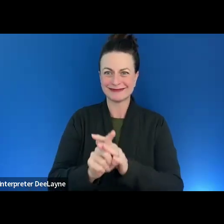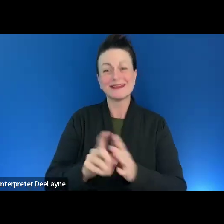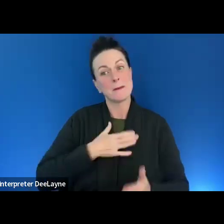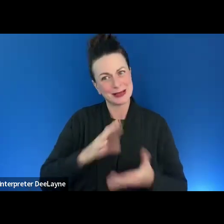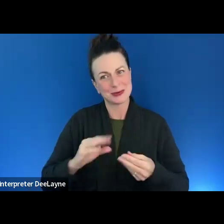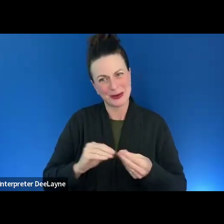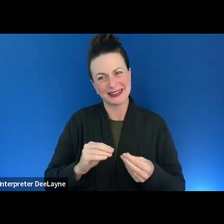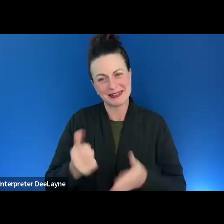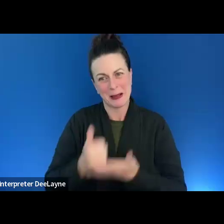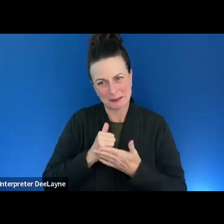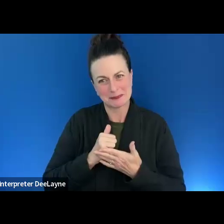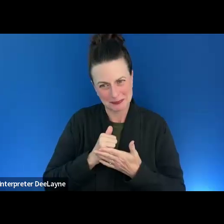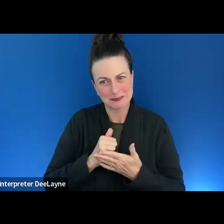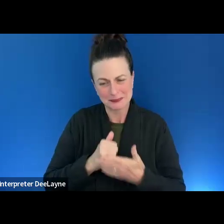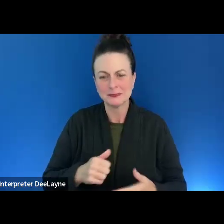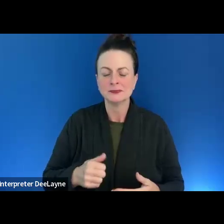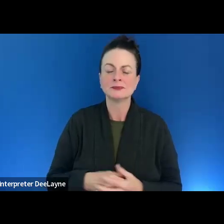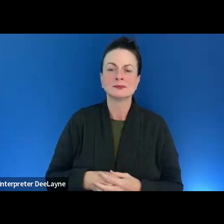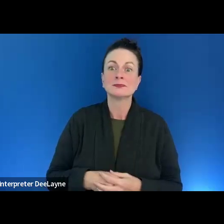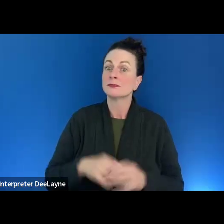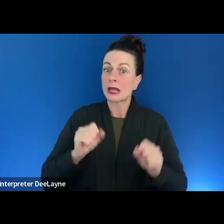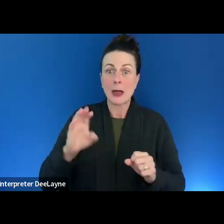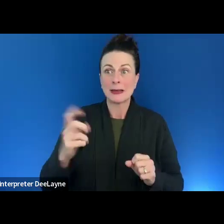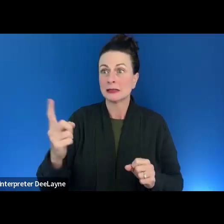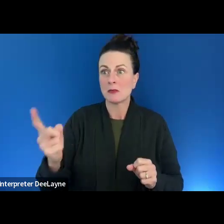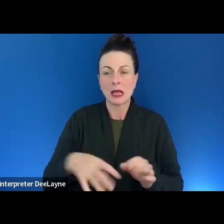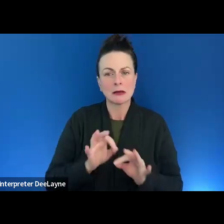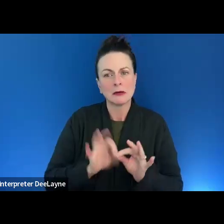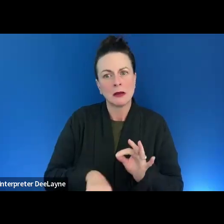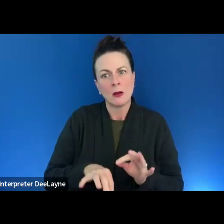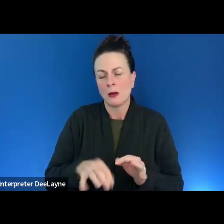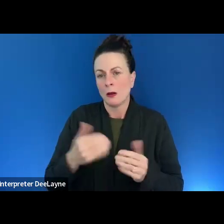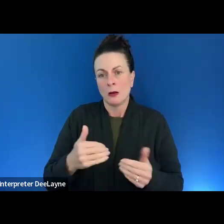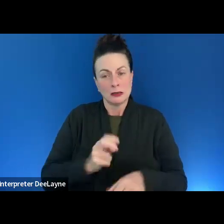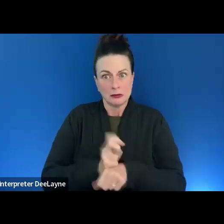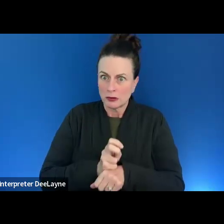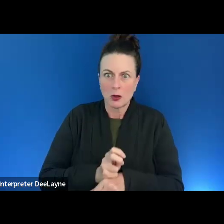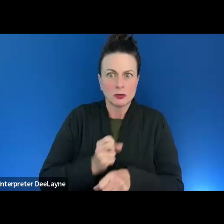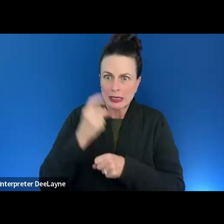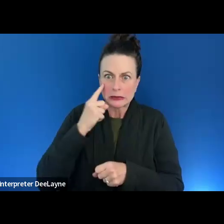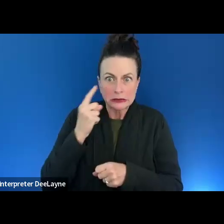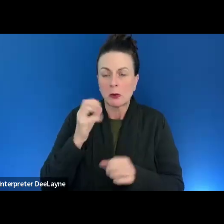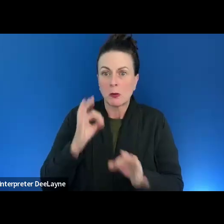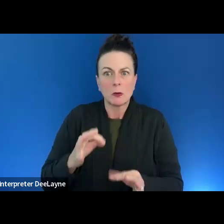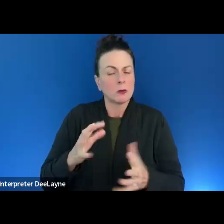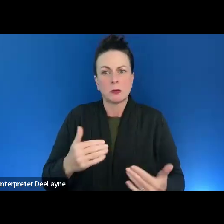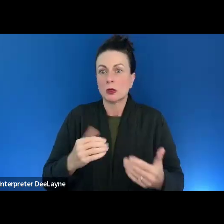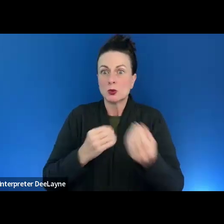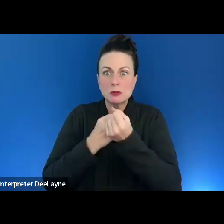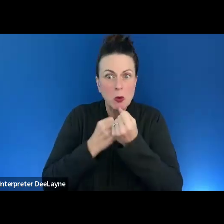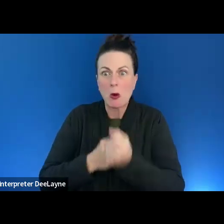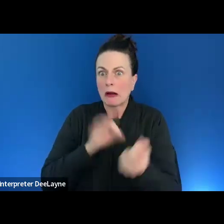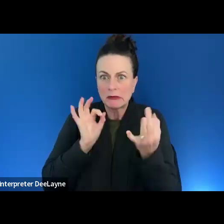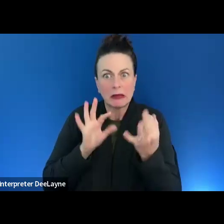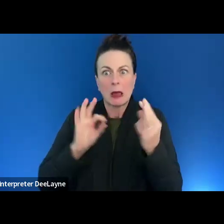my story, to really help me on that path. So it can be sometimes difficult to make that decision if you don't have some kind of support or